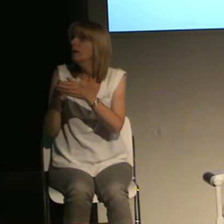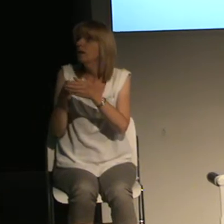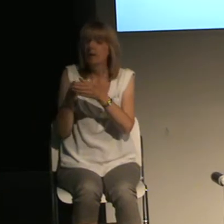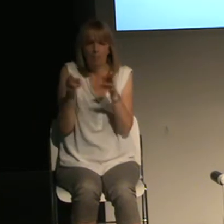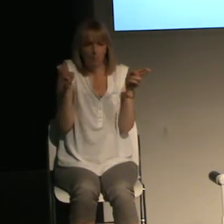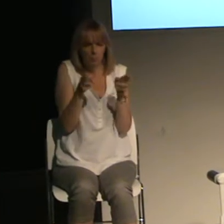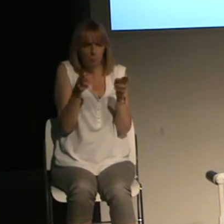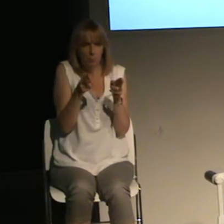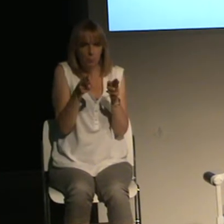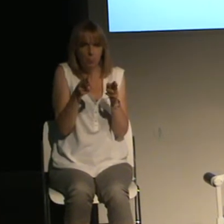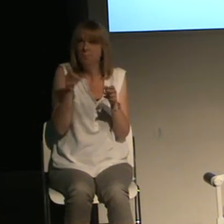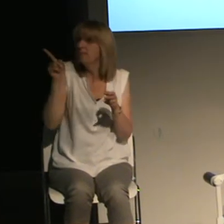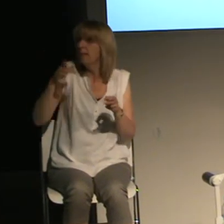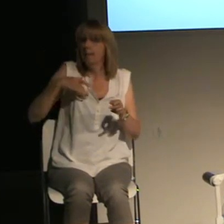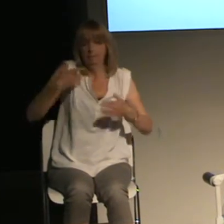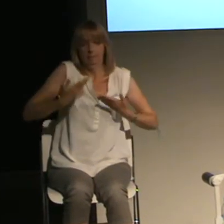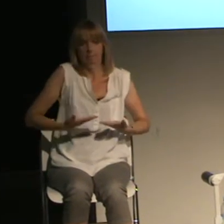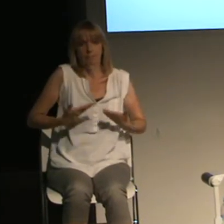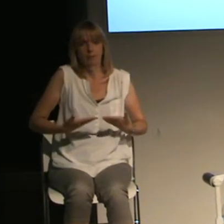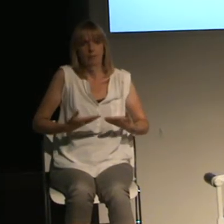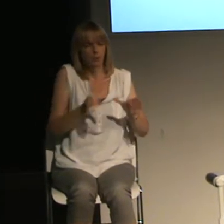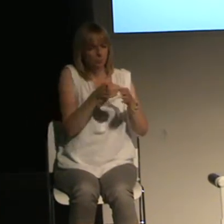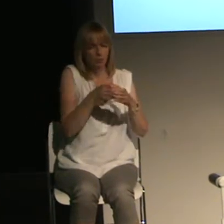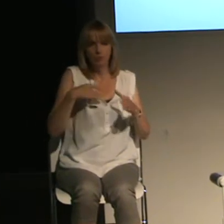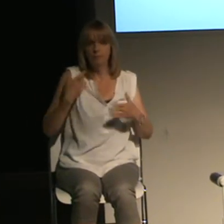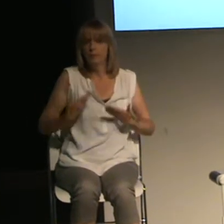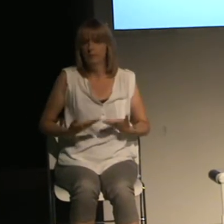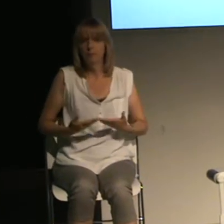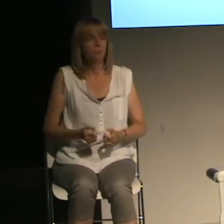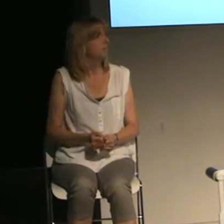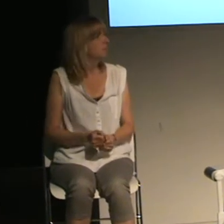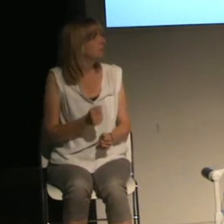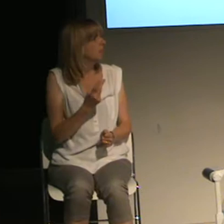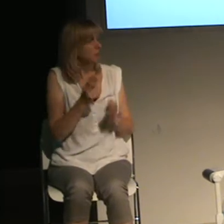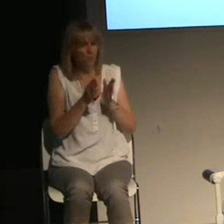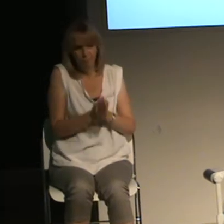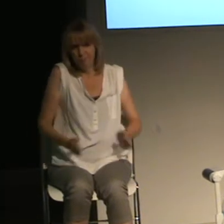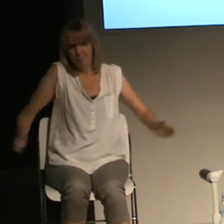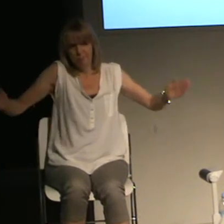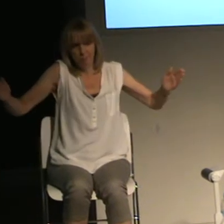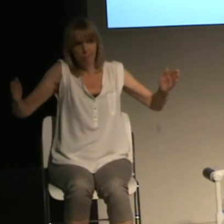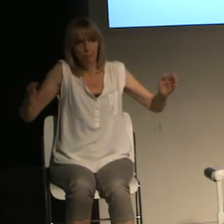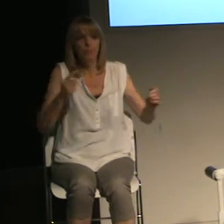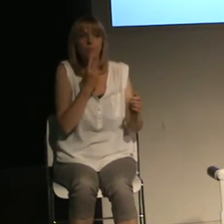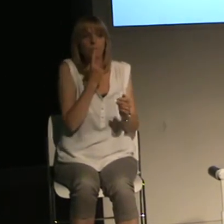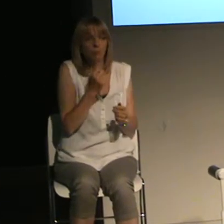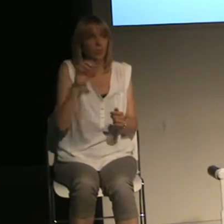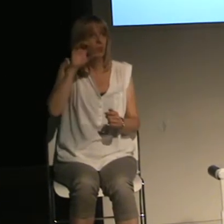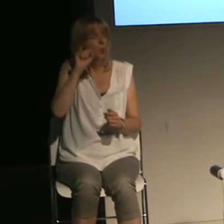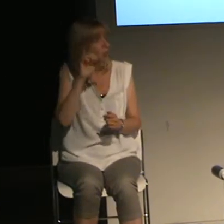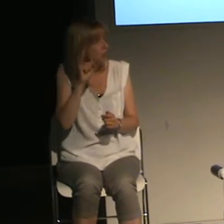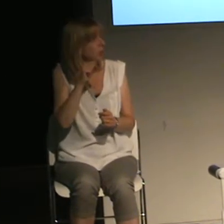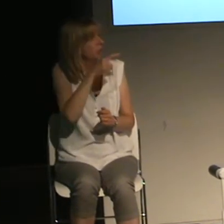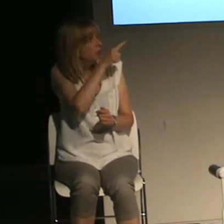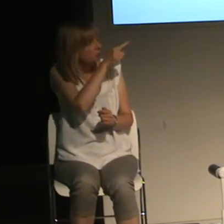ones, are 3 of today's living species. The 2 big ones in red and orange on the left-hand side